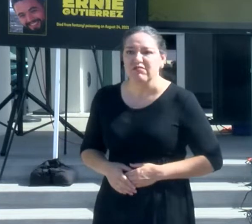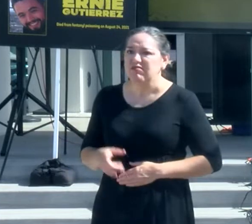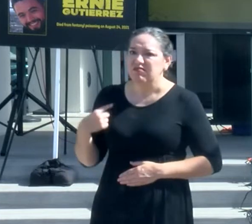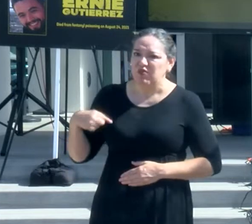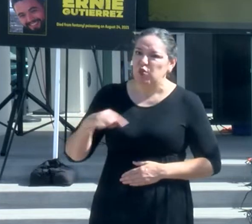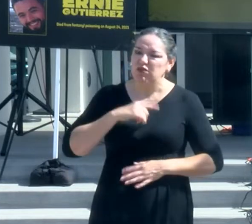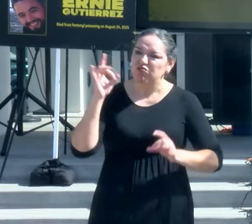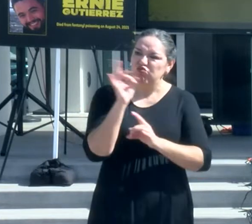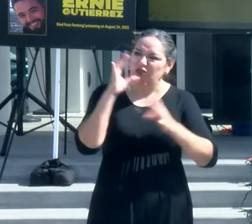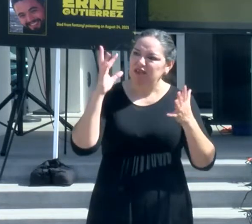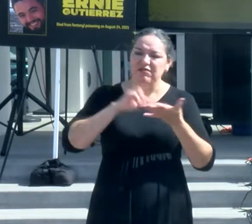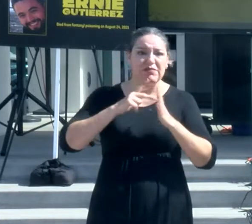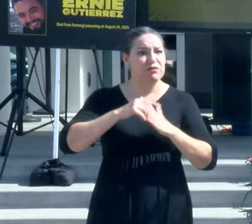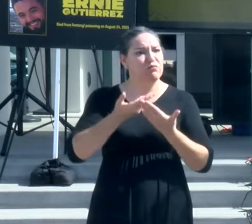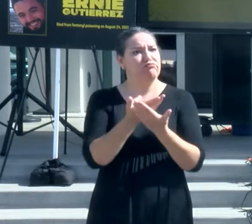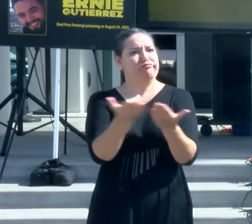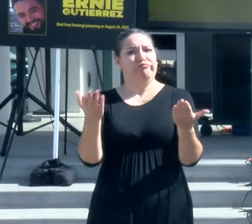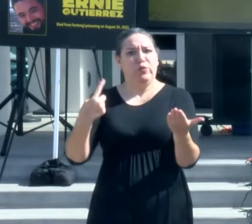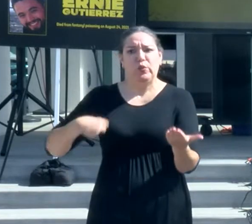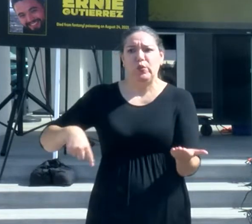to be part of the solution.